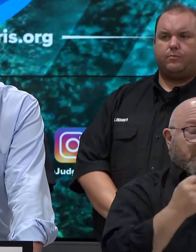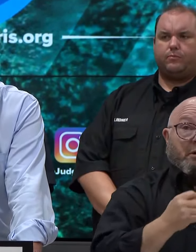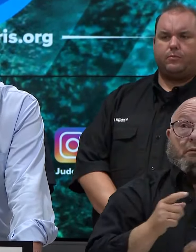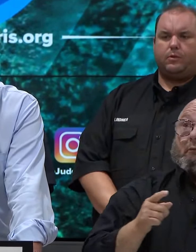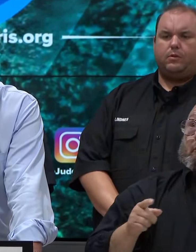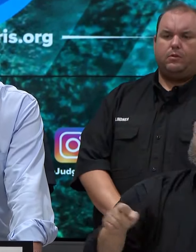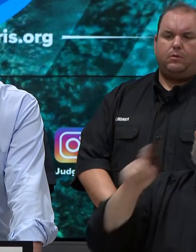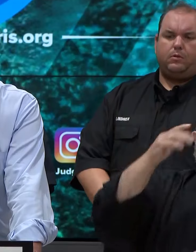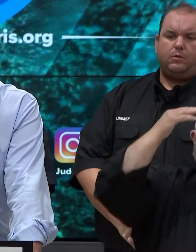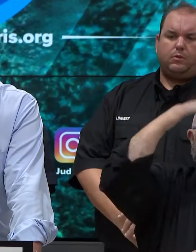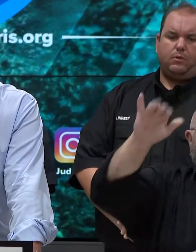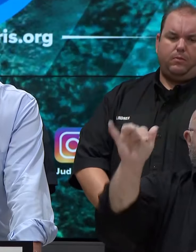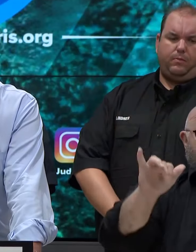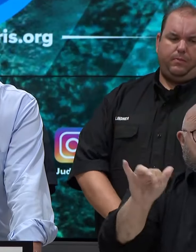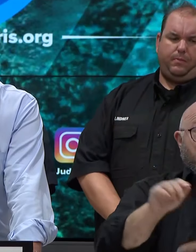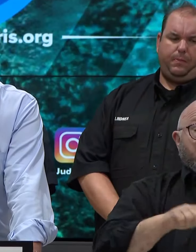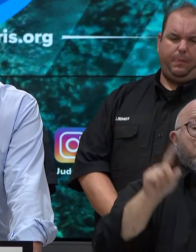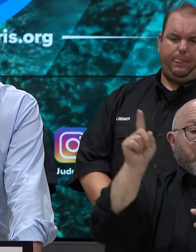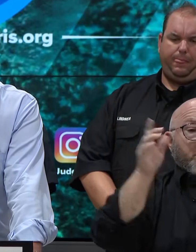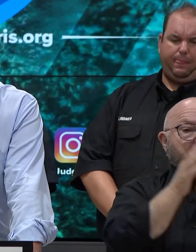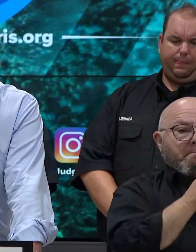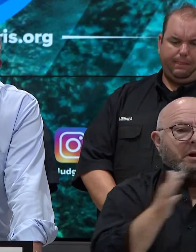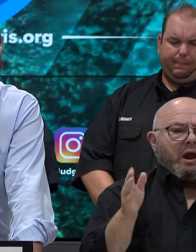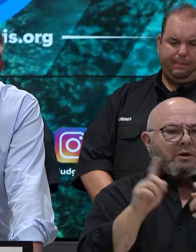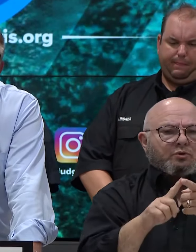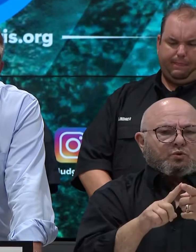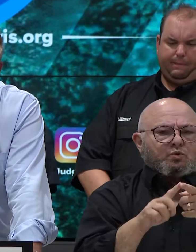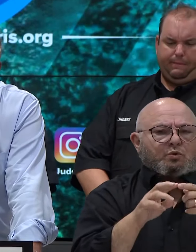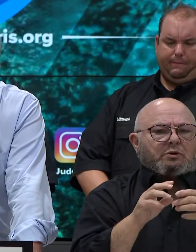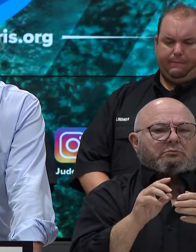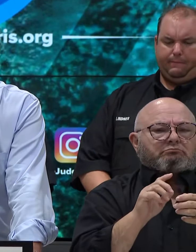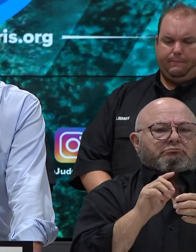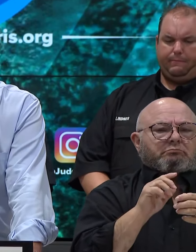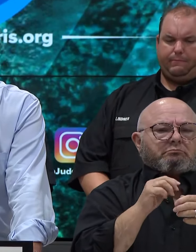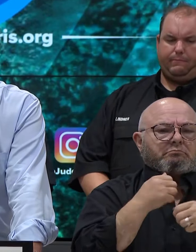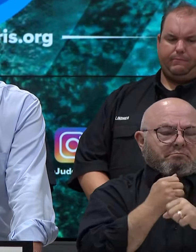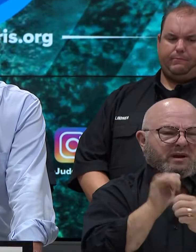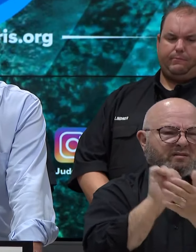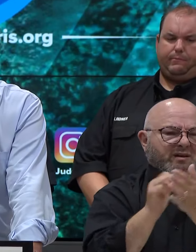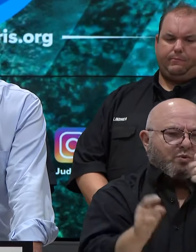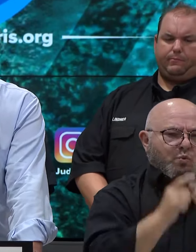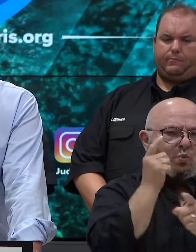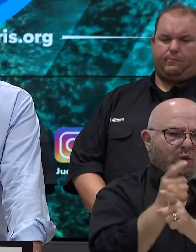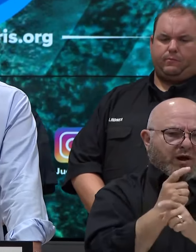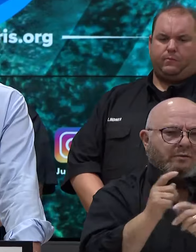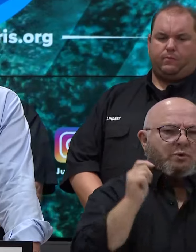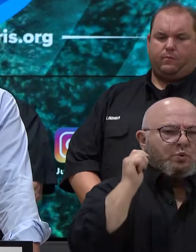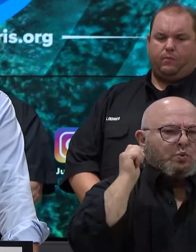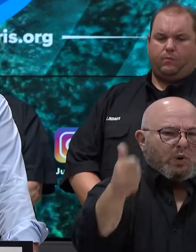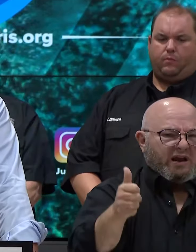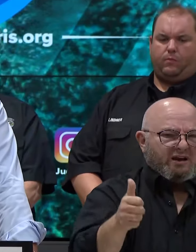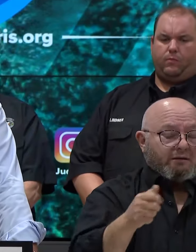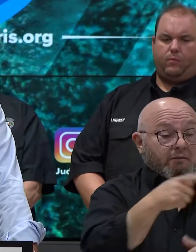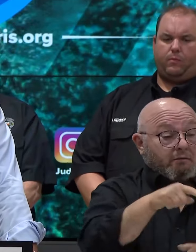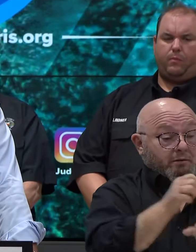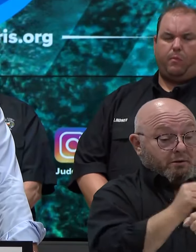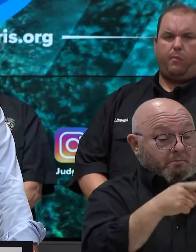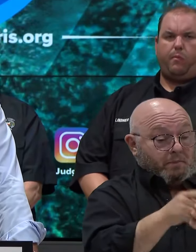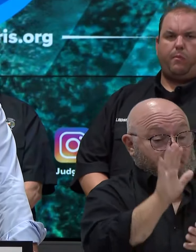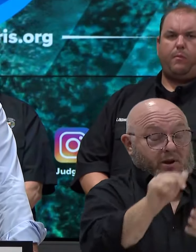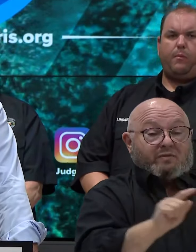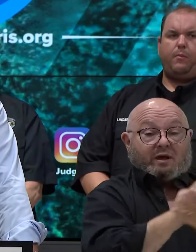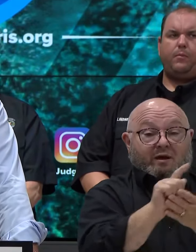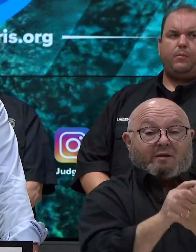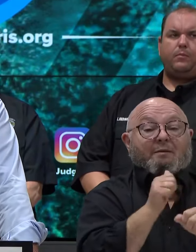weren't familiar with it, but they plan to rectify that problem as soon as possible, because these guys are getting paid by the hour.